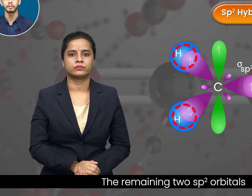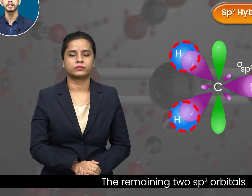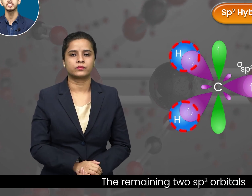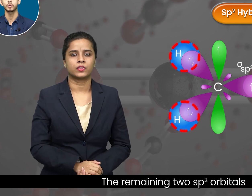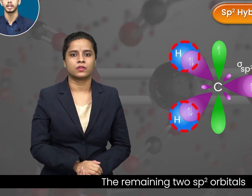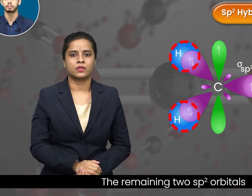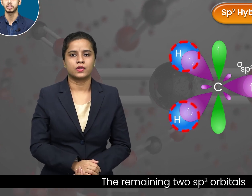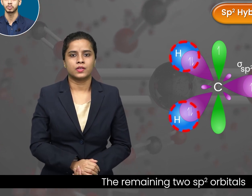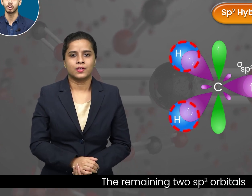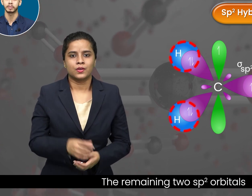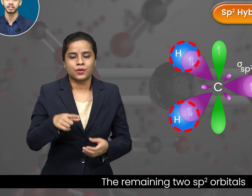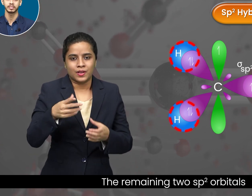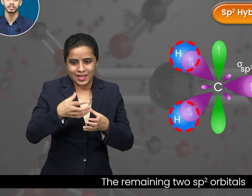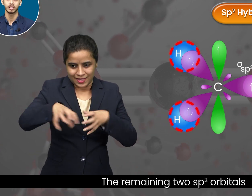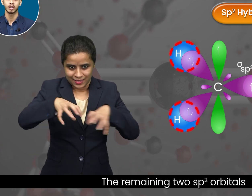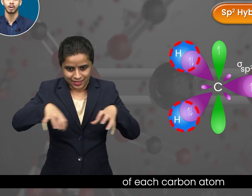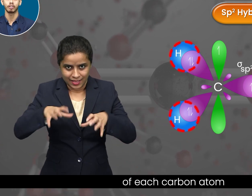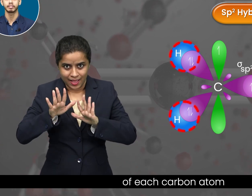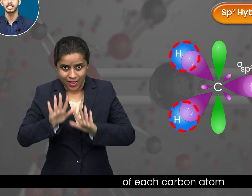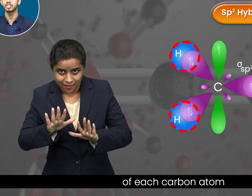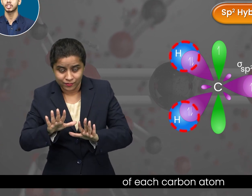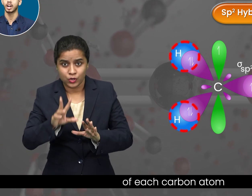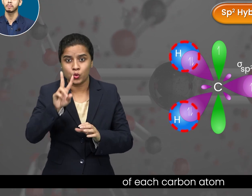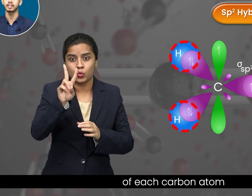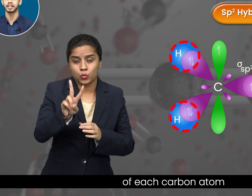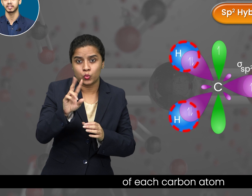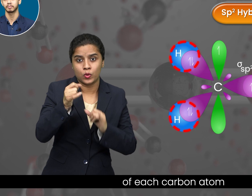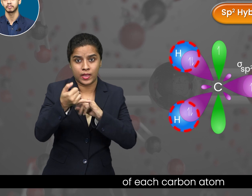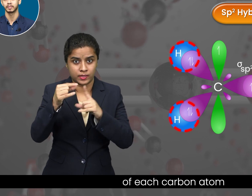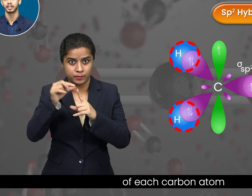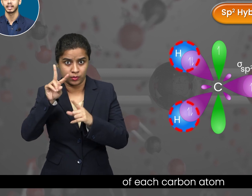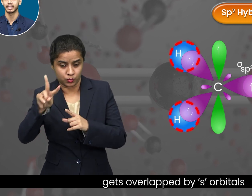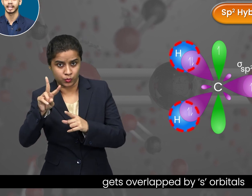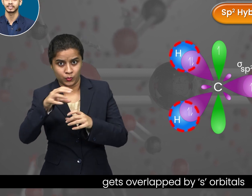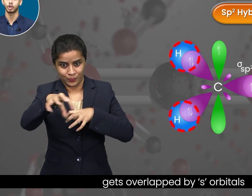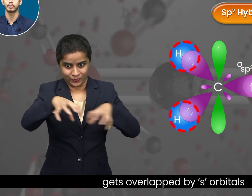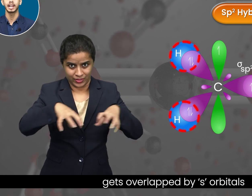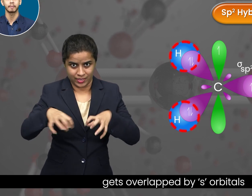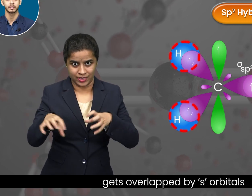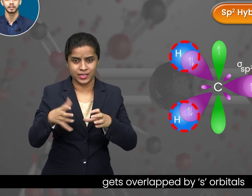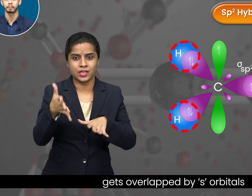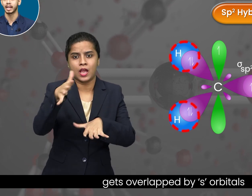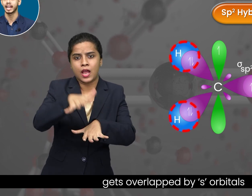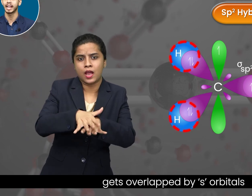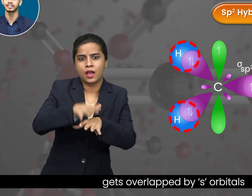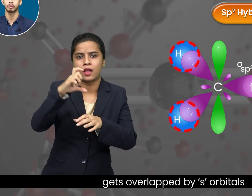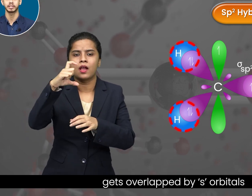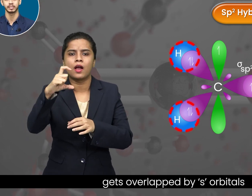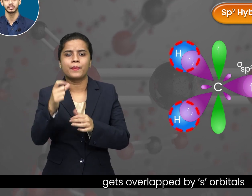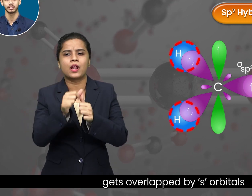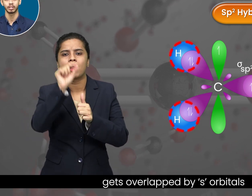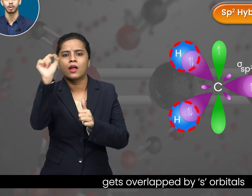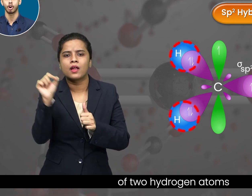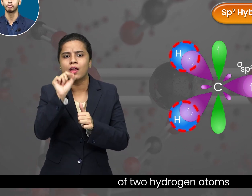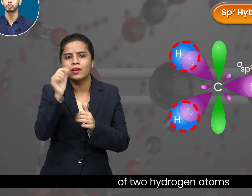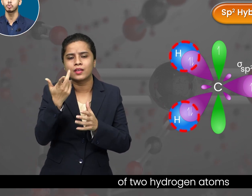The remaining two sp2 orbitals of each carbon atom gets overlapped by s